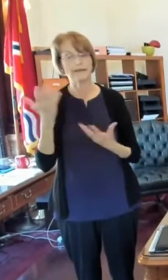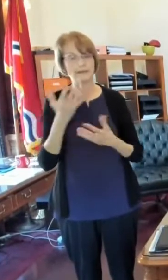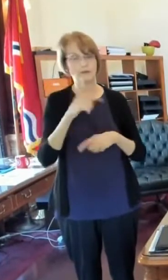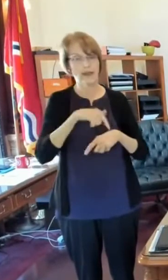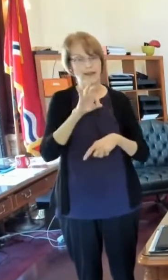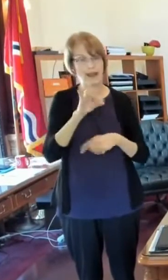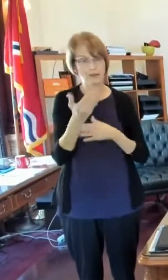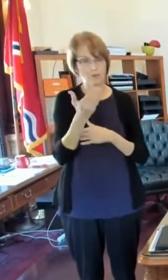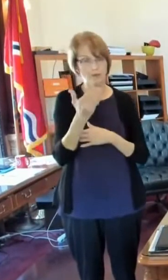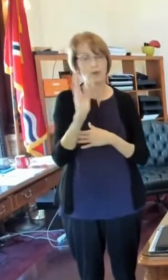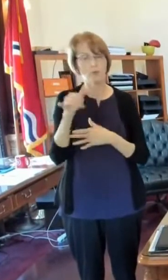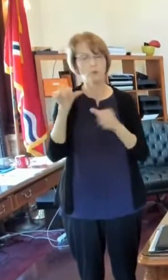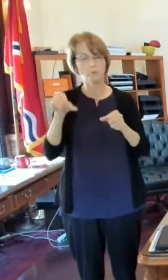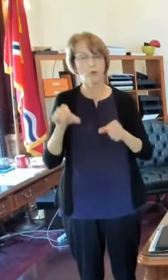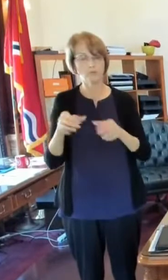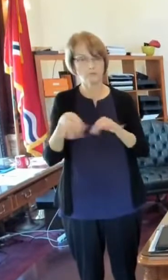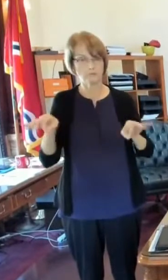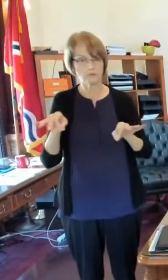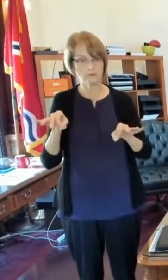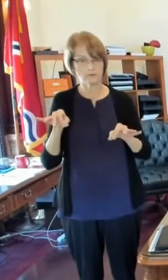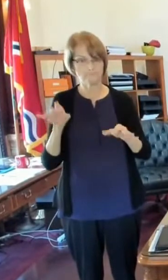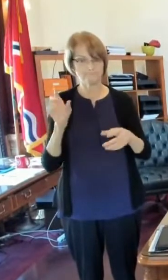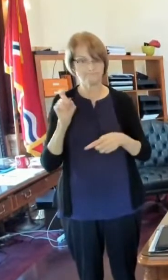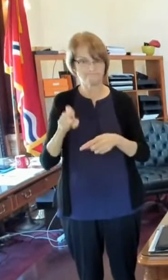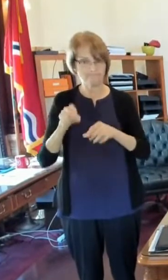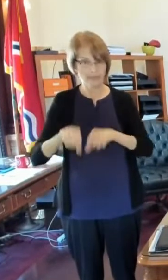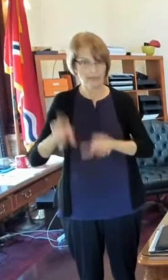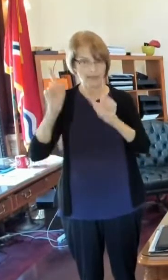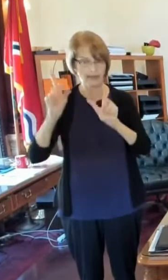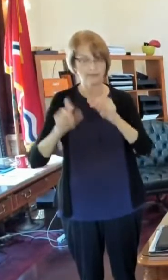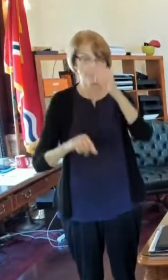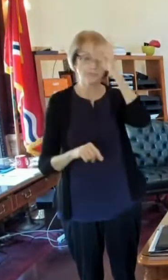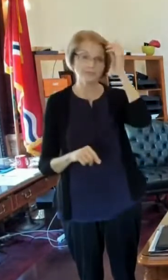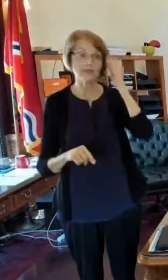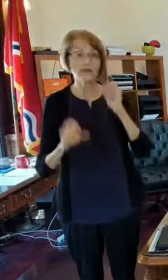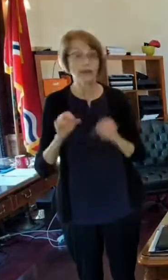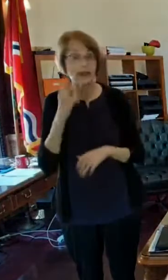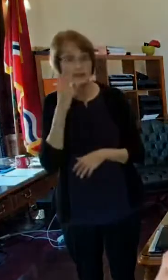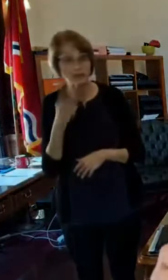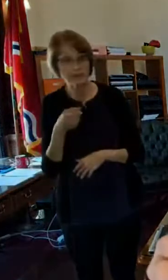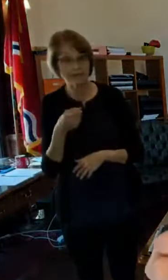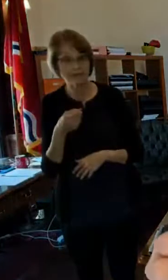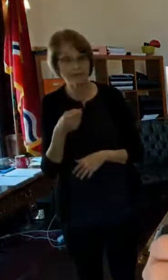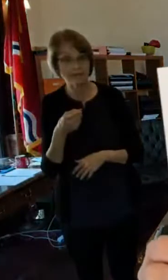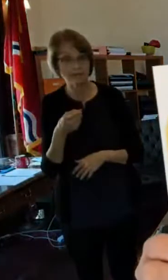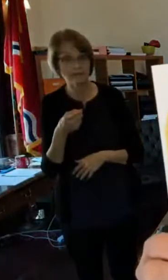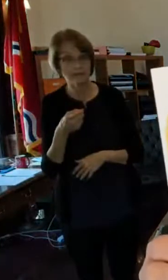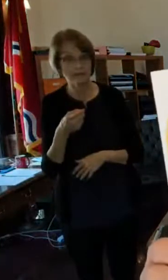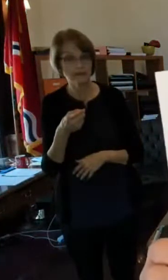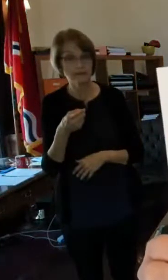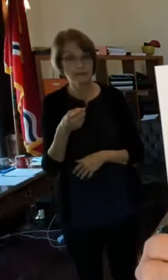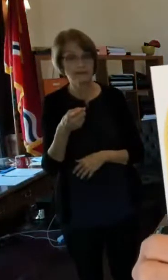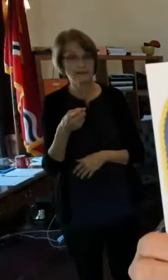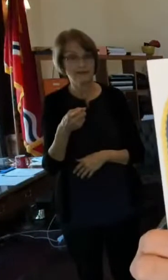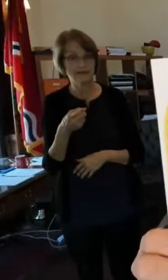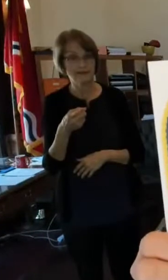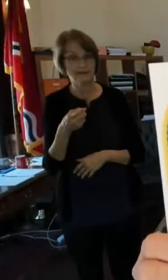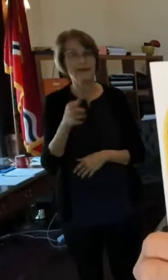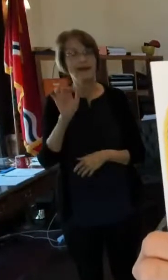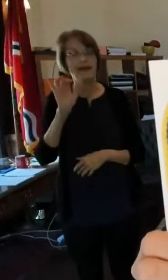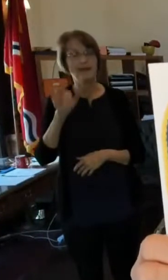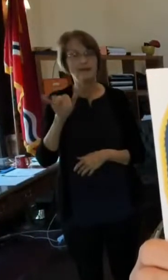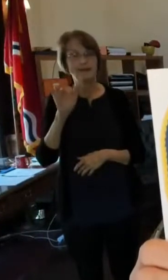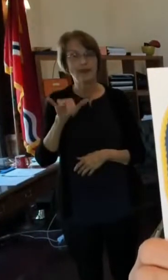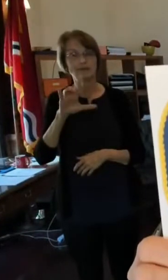we'll post the link. This is, if you can see this, I'll hold this up. So this is